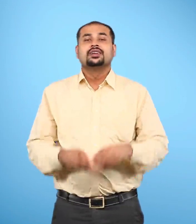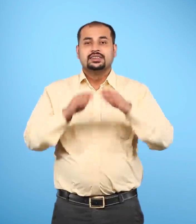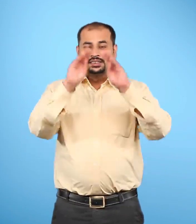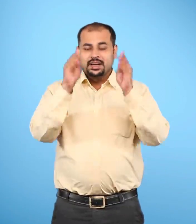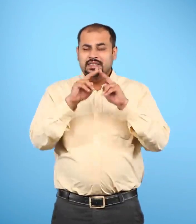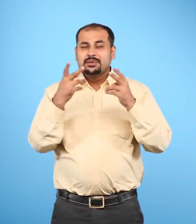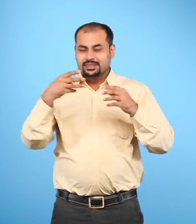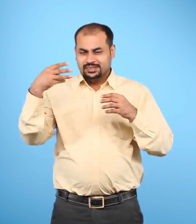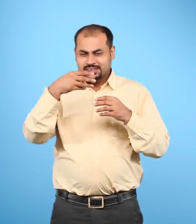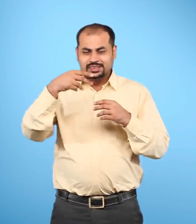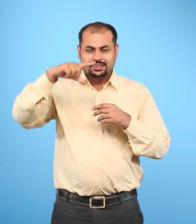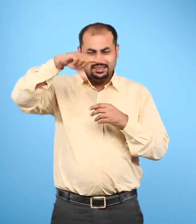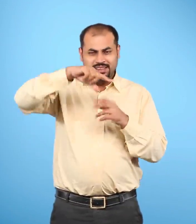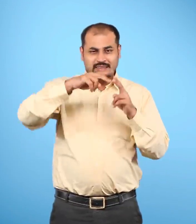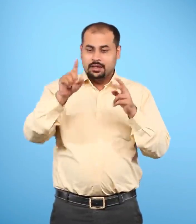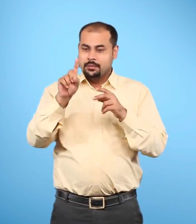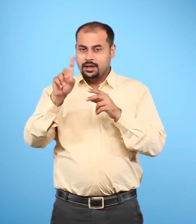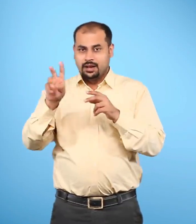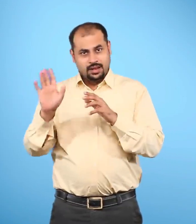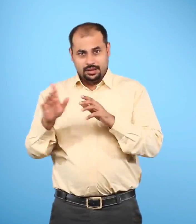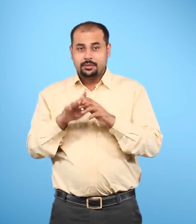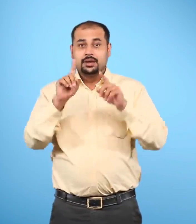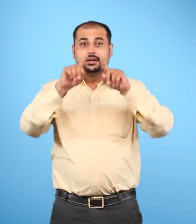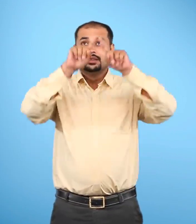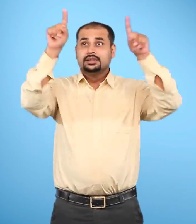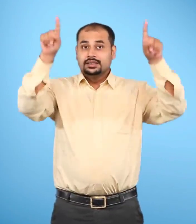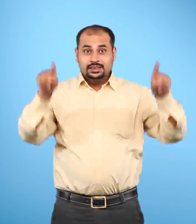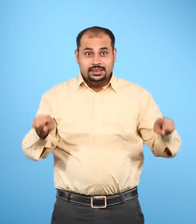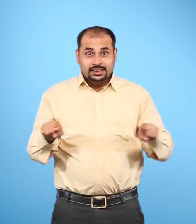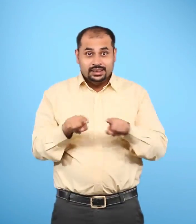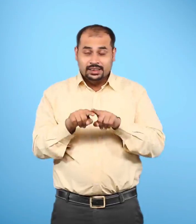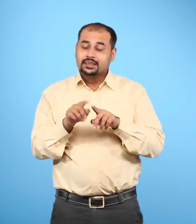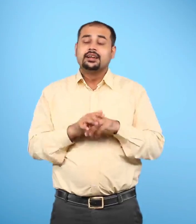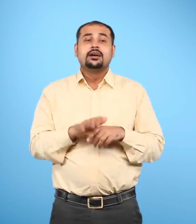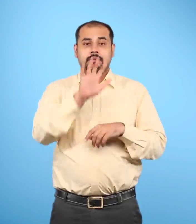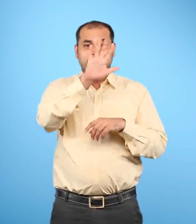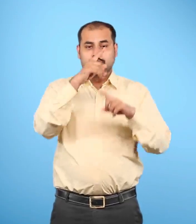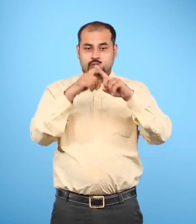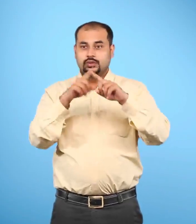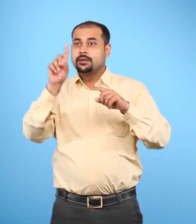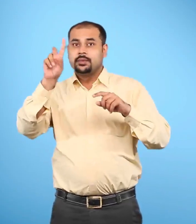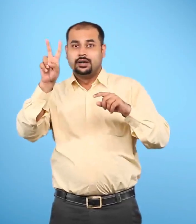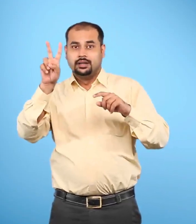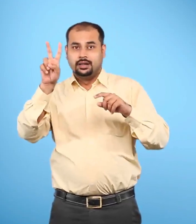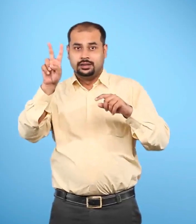You have to make a 5 by 12 rectangle with these 12 shapes.